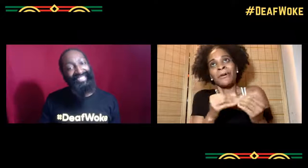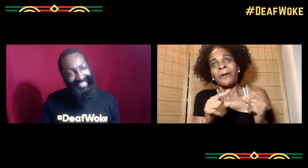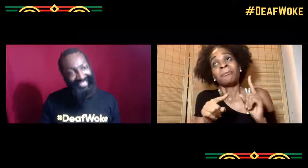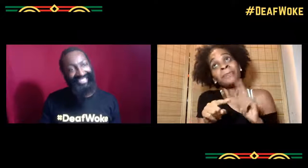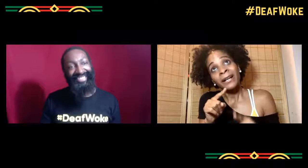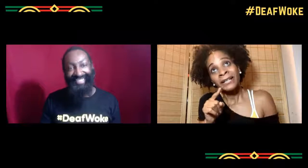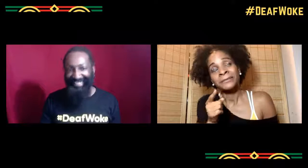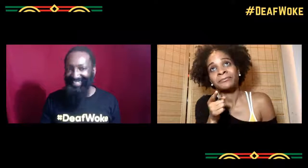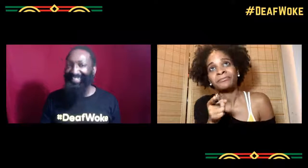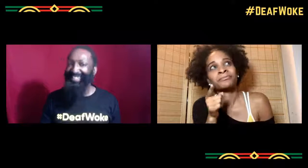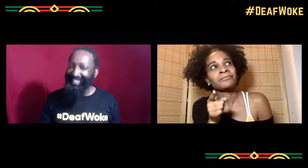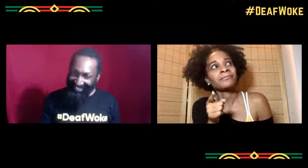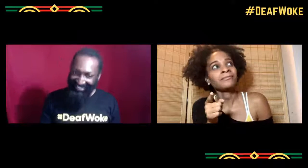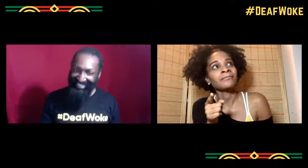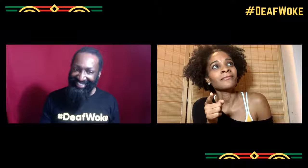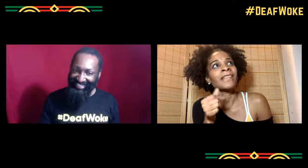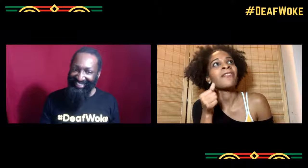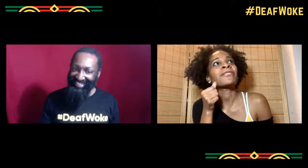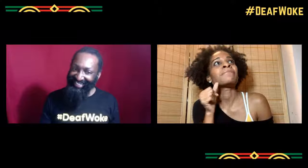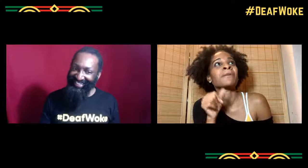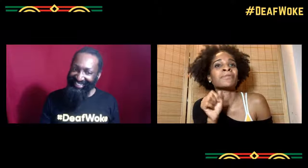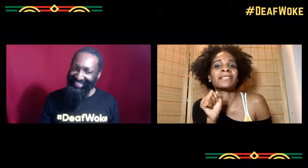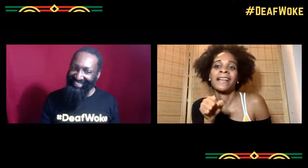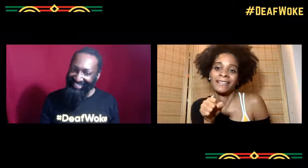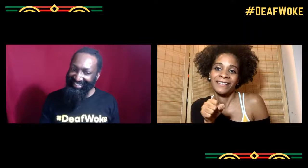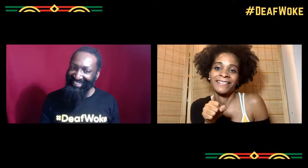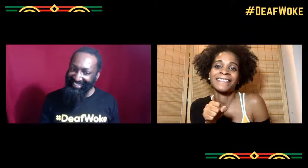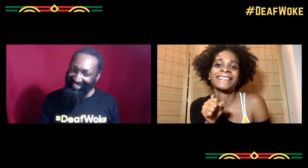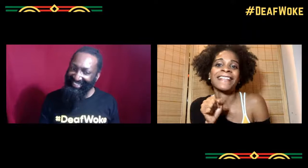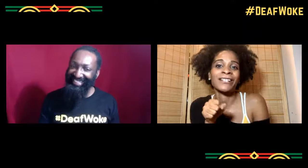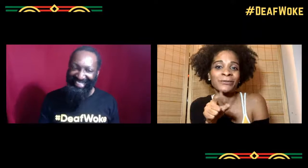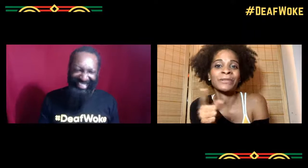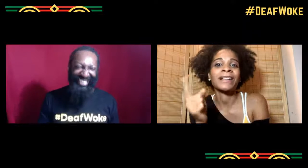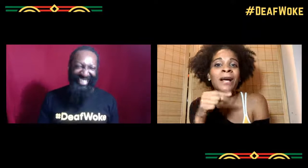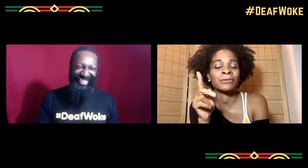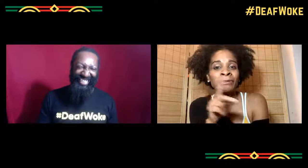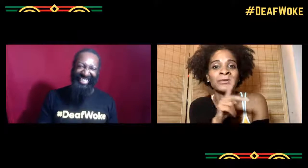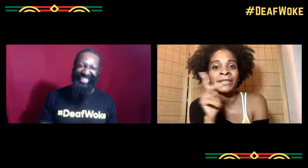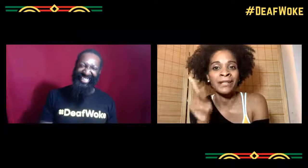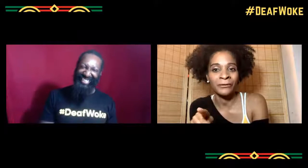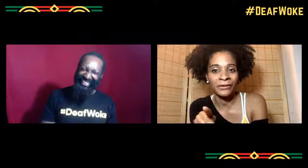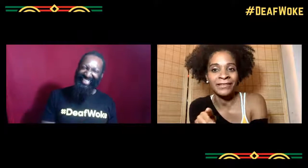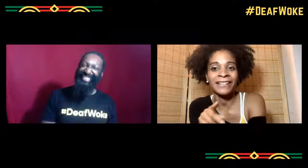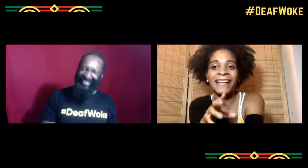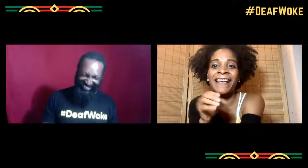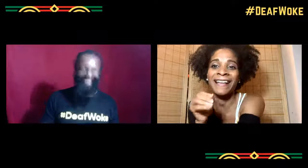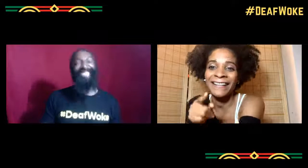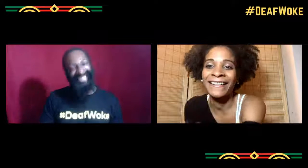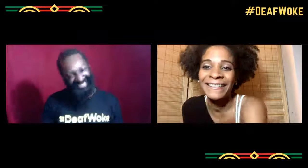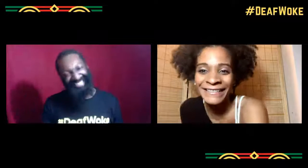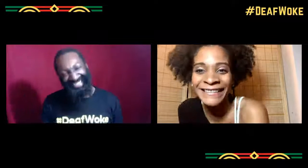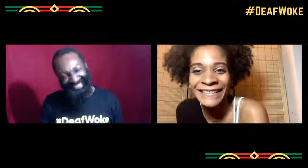of Philadelphia history, but no more. So you're a vegetarian, huh?